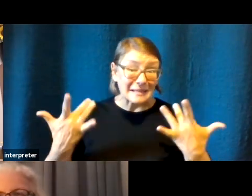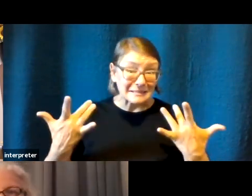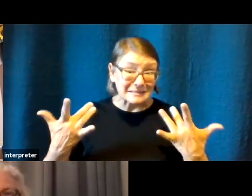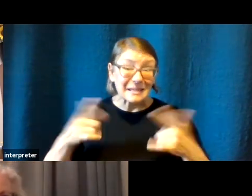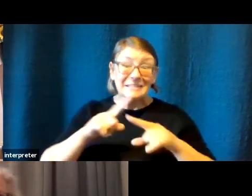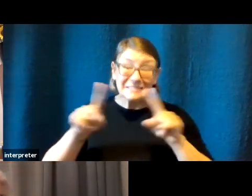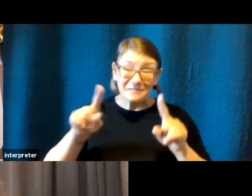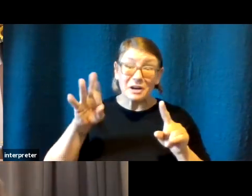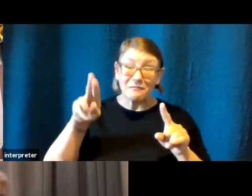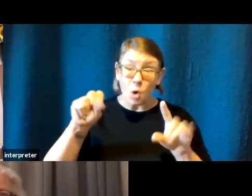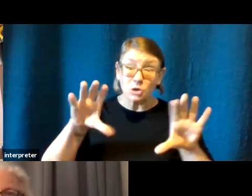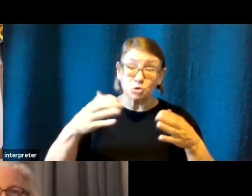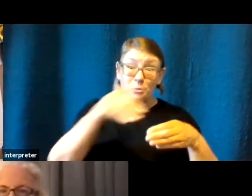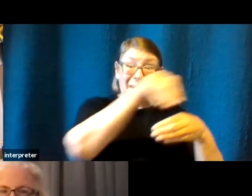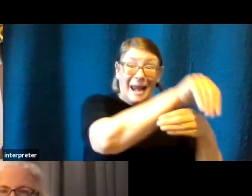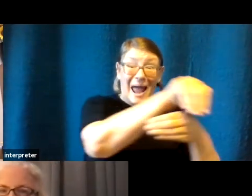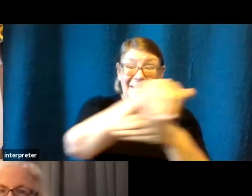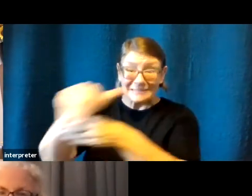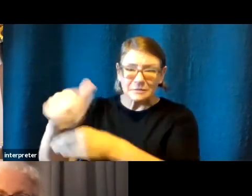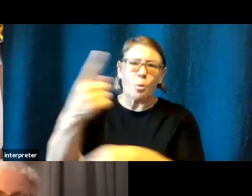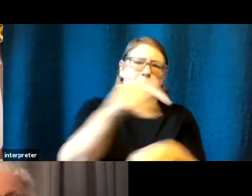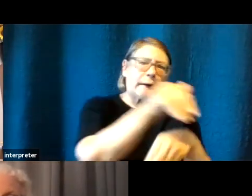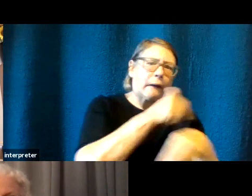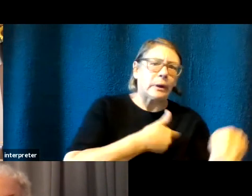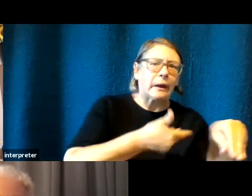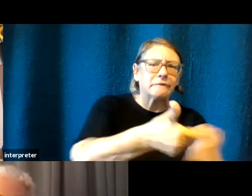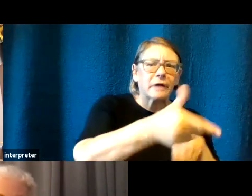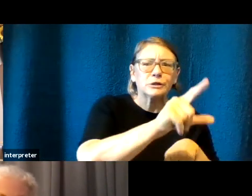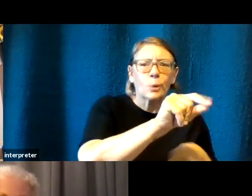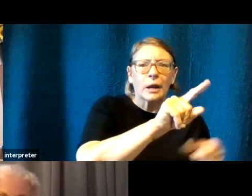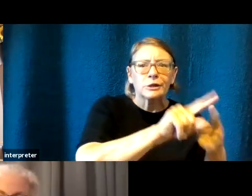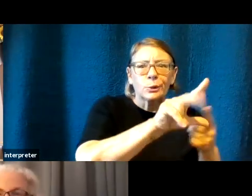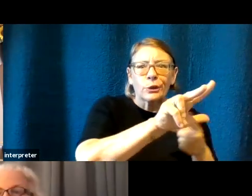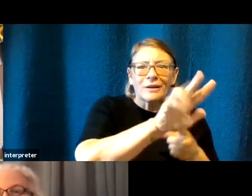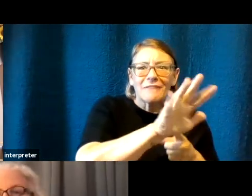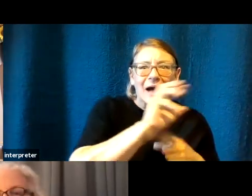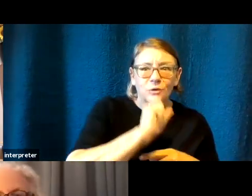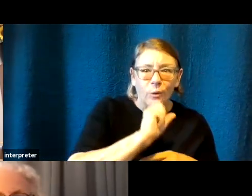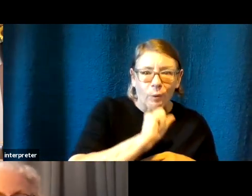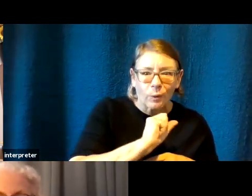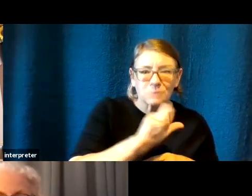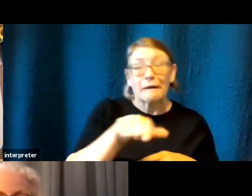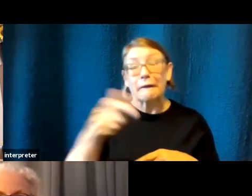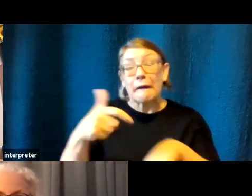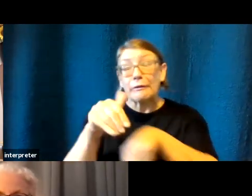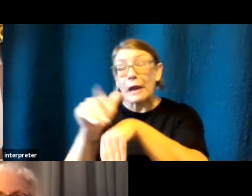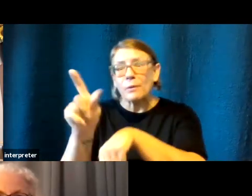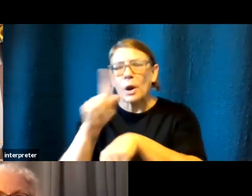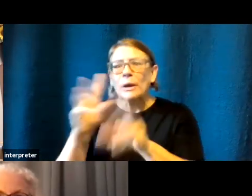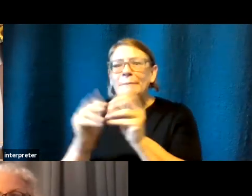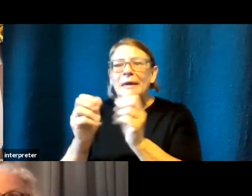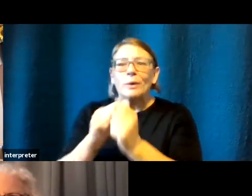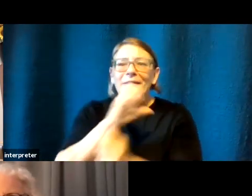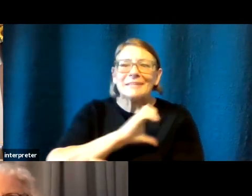focus group nights, maybe have one night where we invite the 20 to 35-year-olds and another night where we meet with the